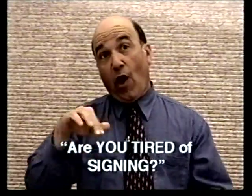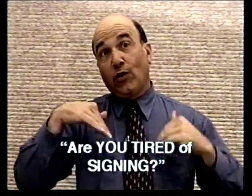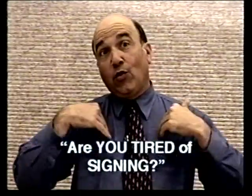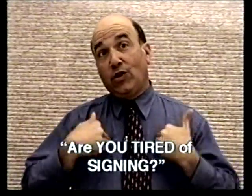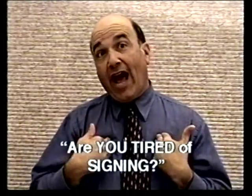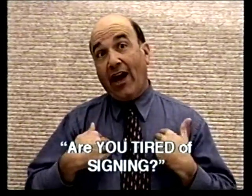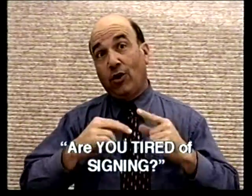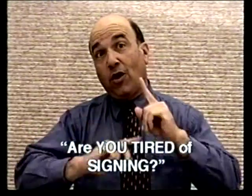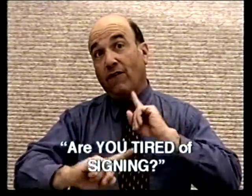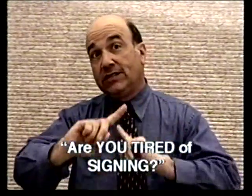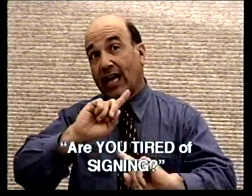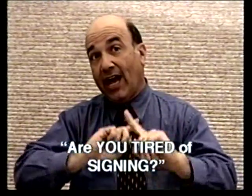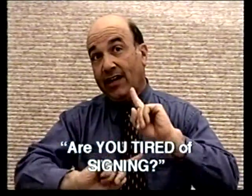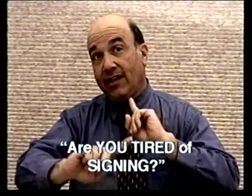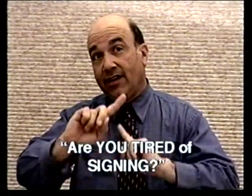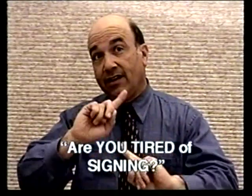Are you tired of signing?